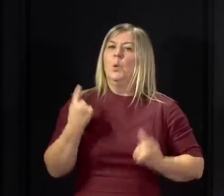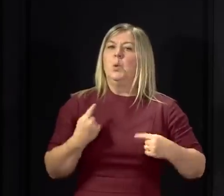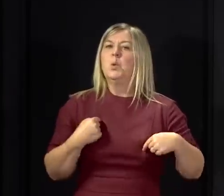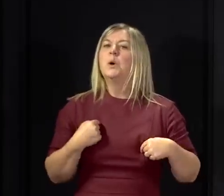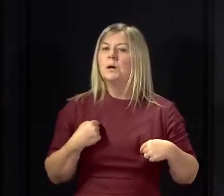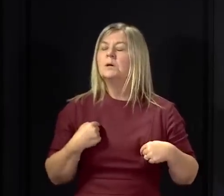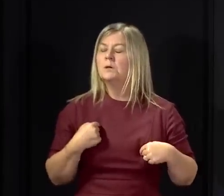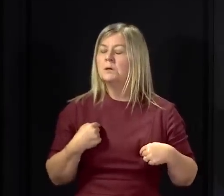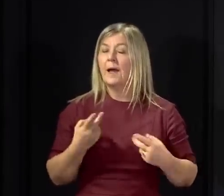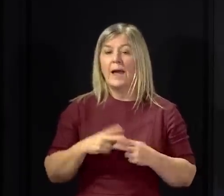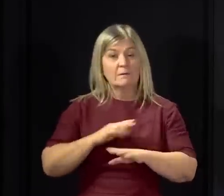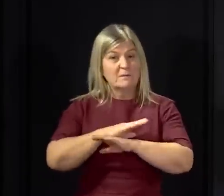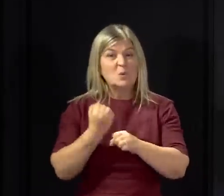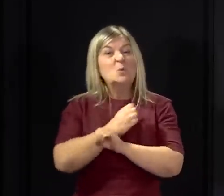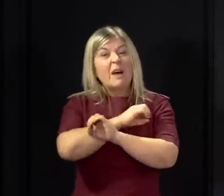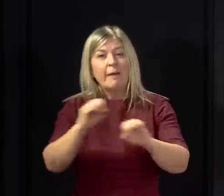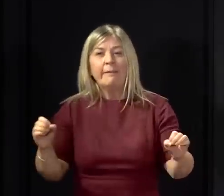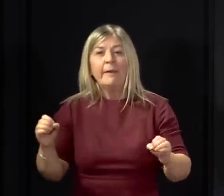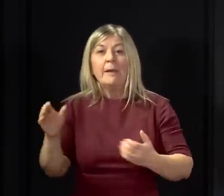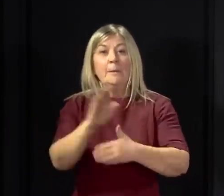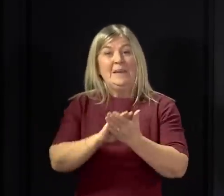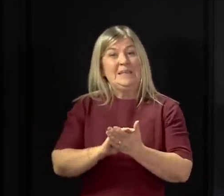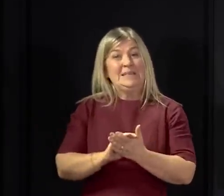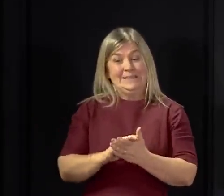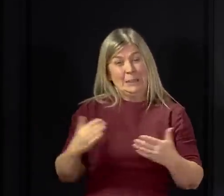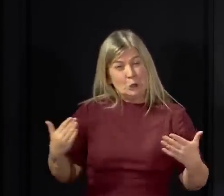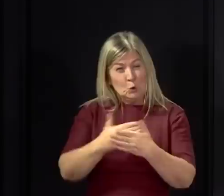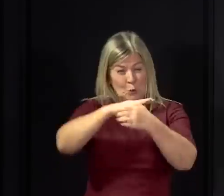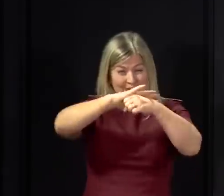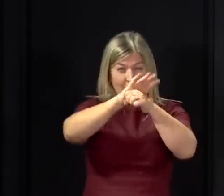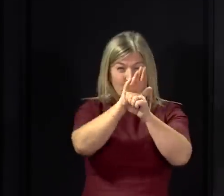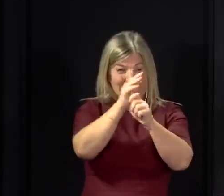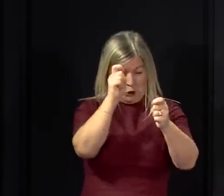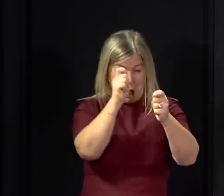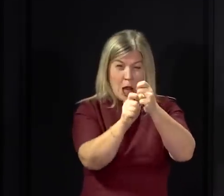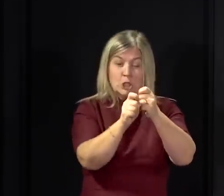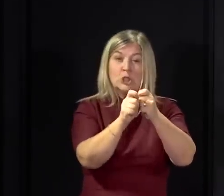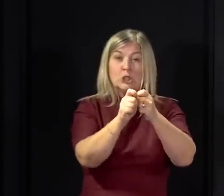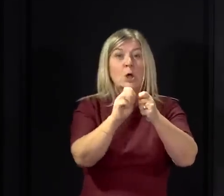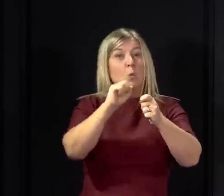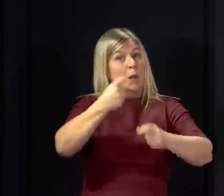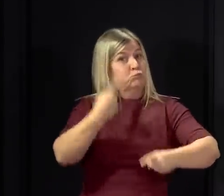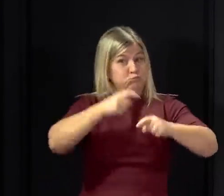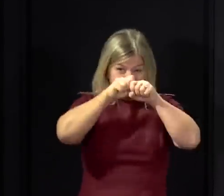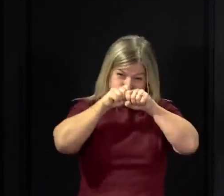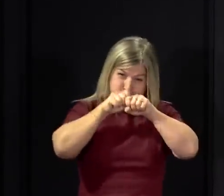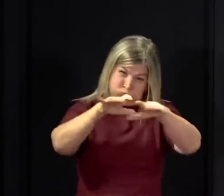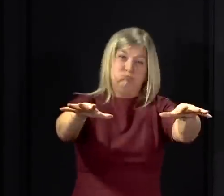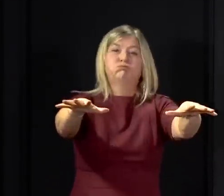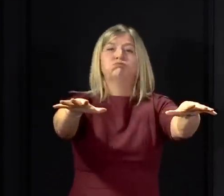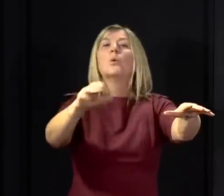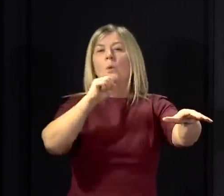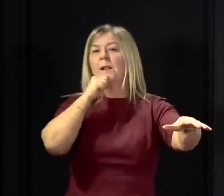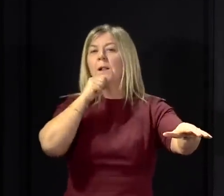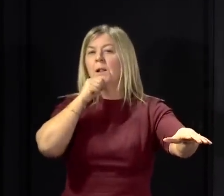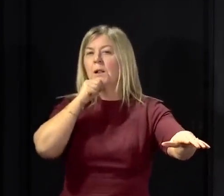and decisively, this new strain is transmitting so quickly that it will very quickly overwhelm us. I want to do everything I